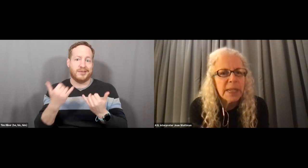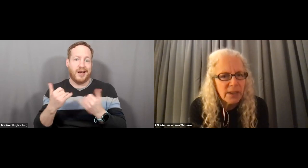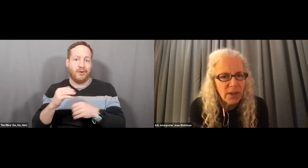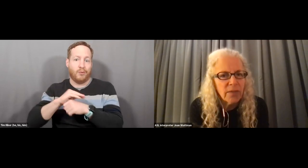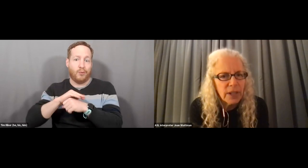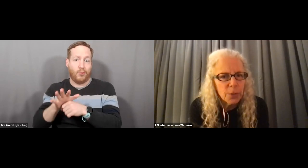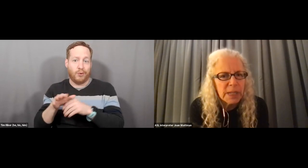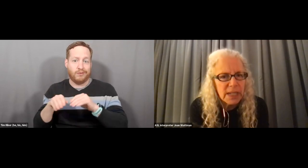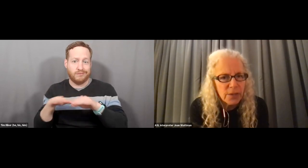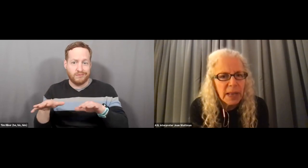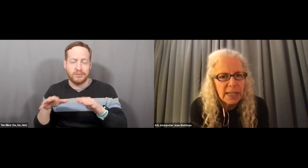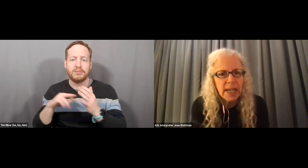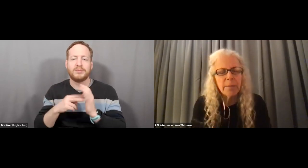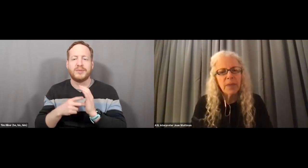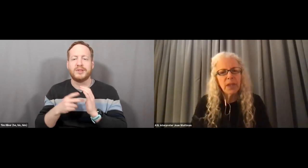one more piece of unfinished business from the last time.